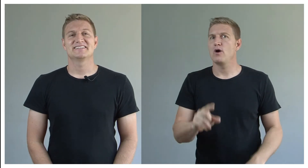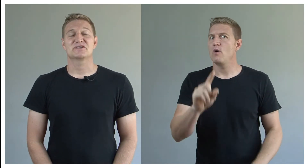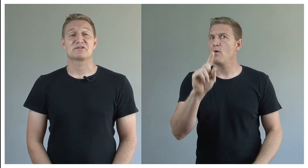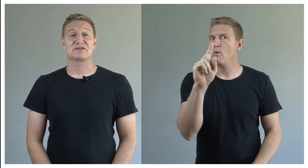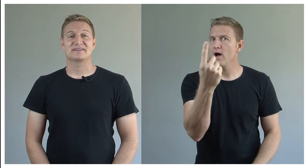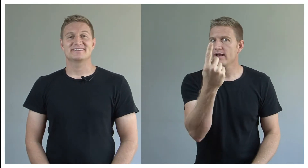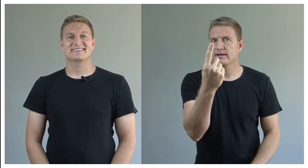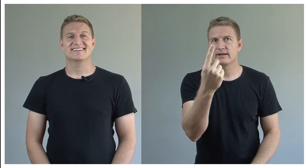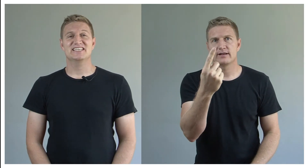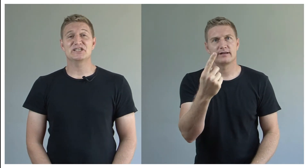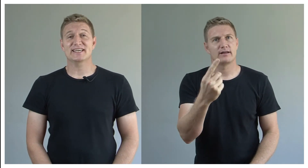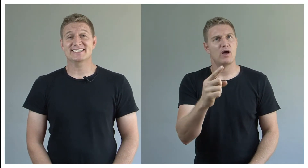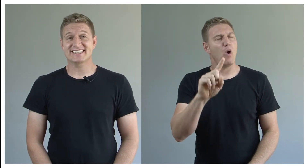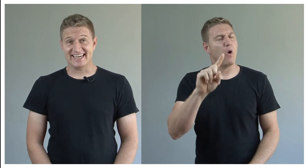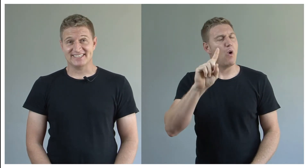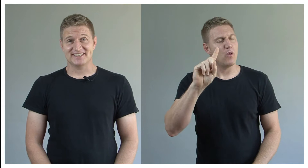So third, let's look at negation.